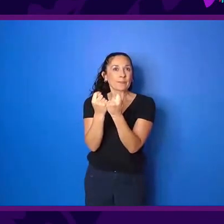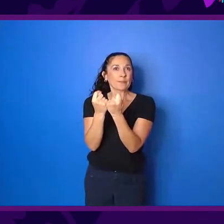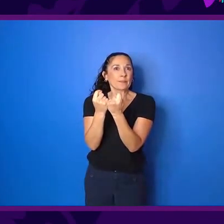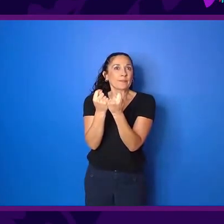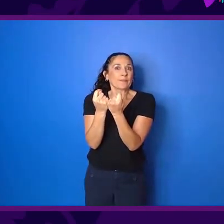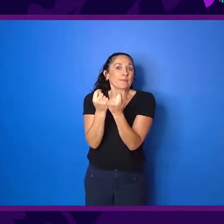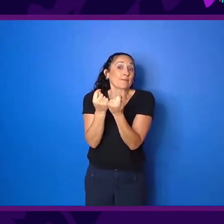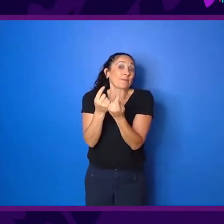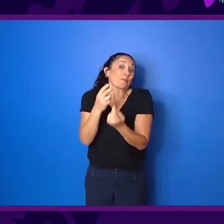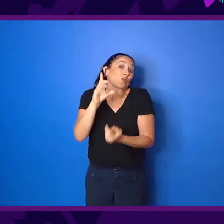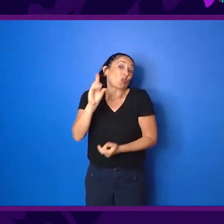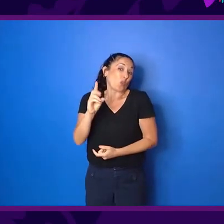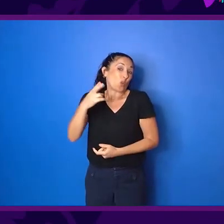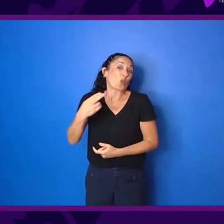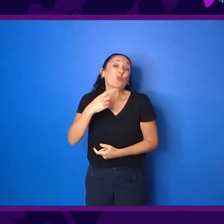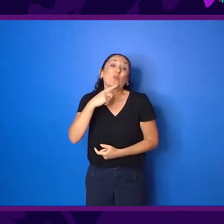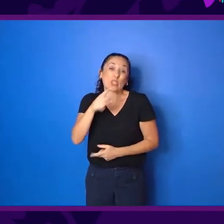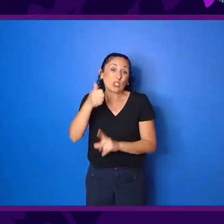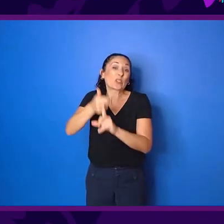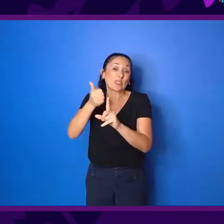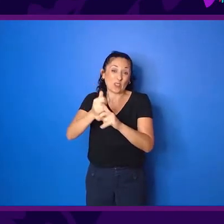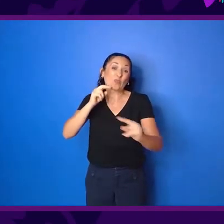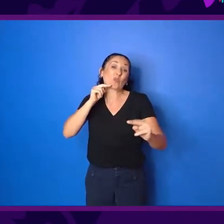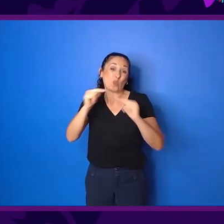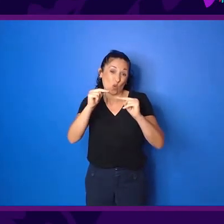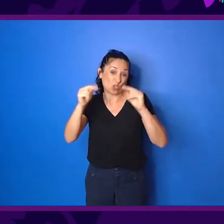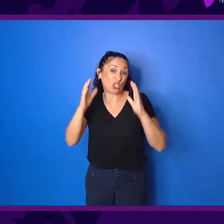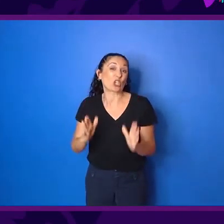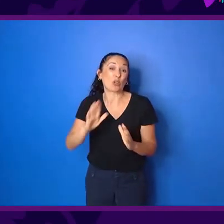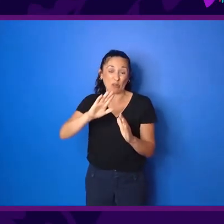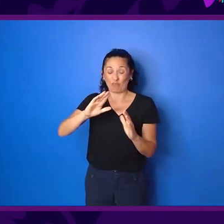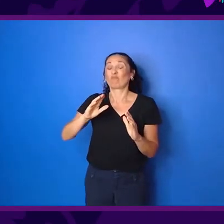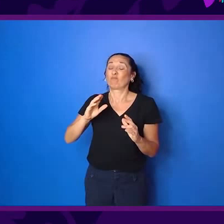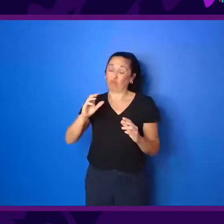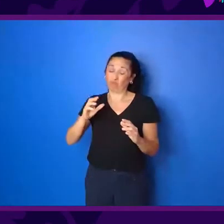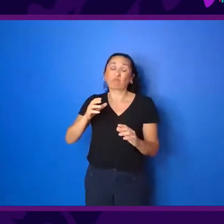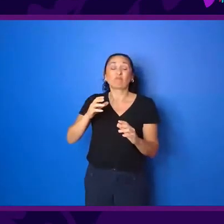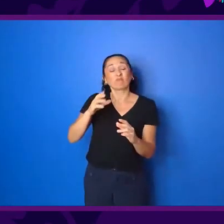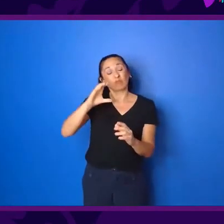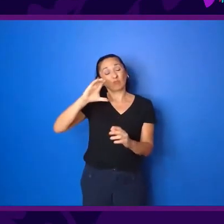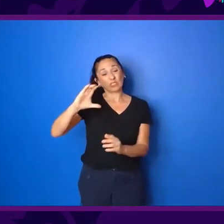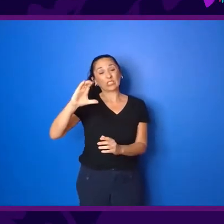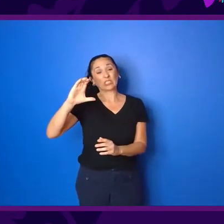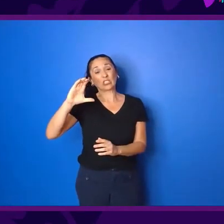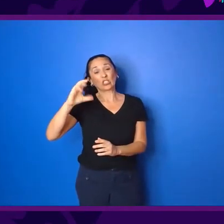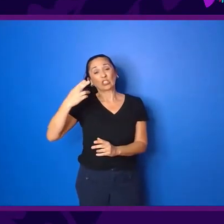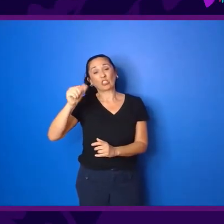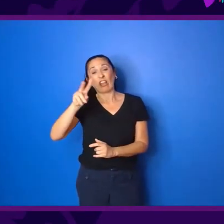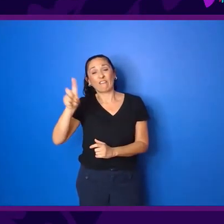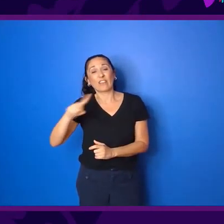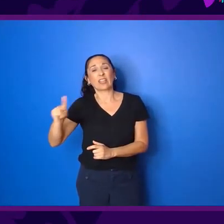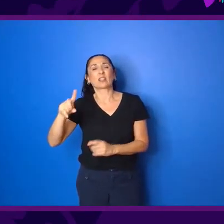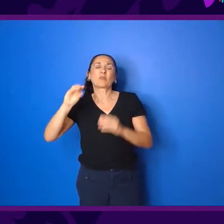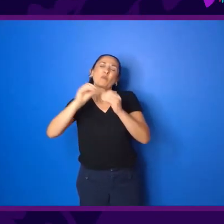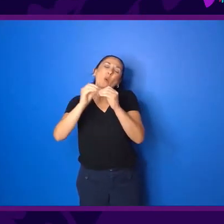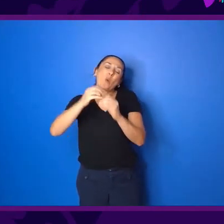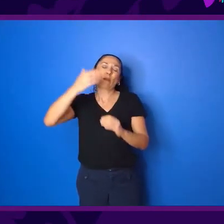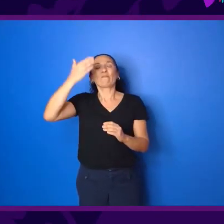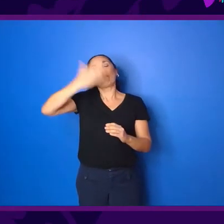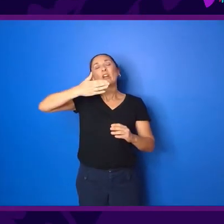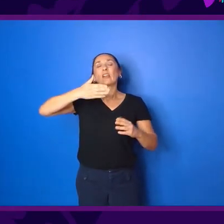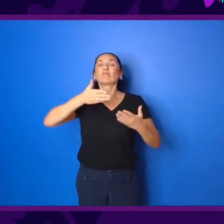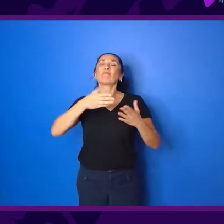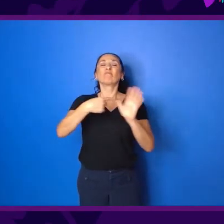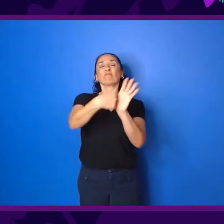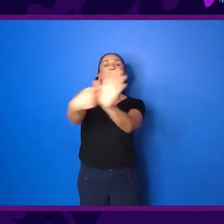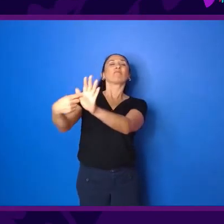really the negotiator of it, and she was really more behind the scenes, and Chavez was more of the face of it all, but you know how those days, no